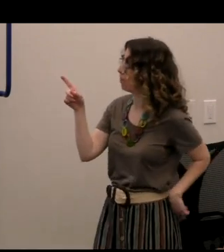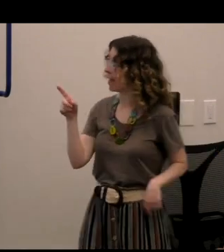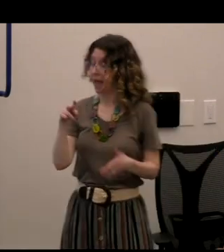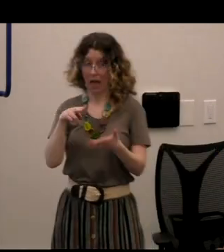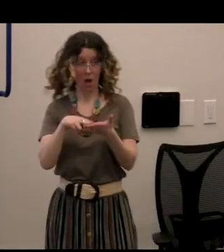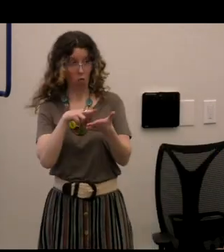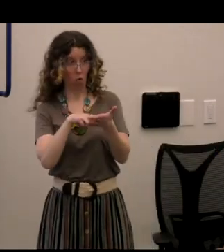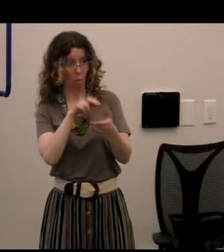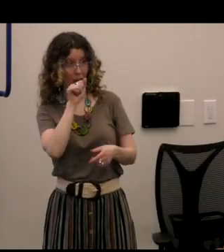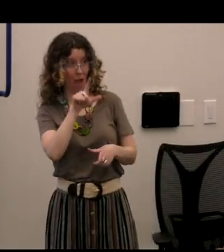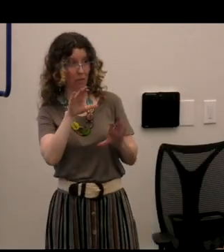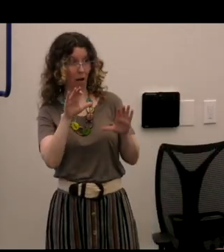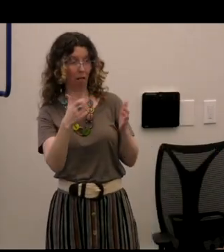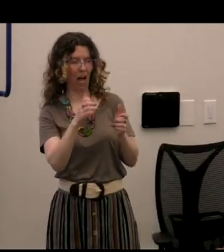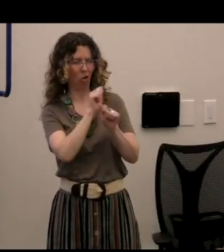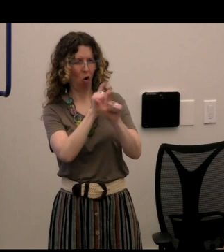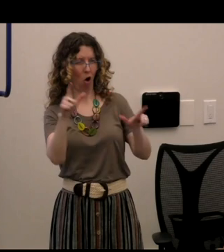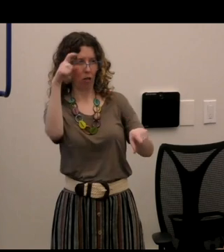ASL in higher education.